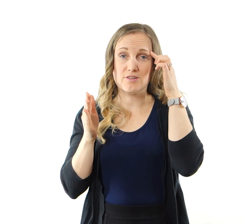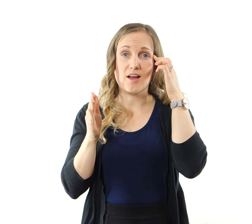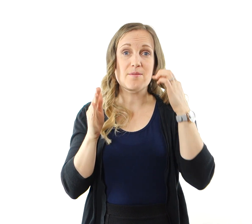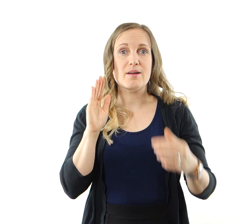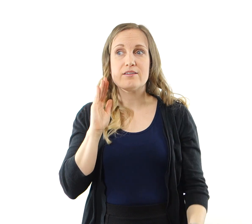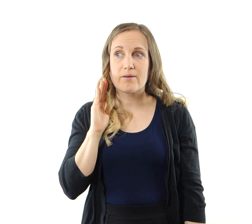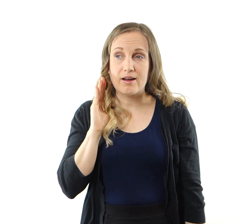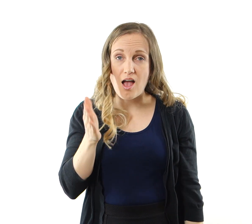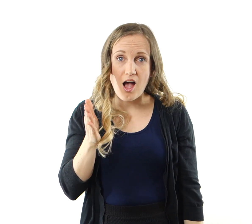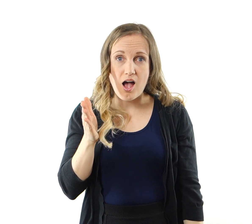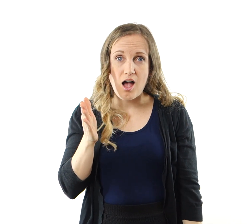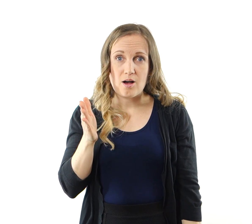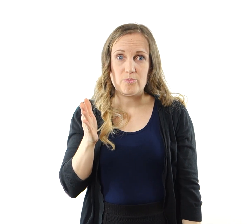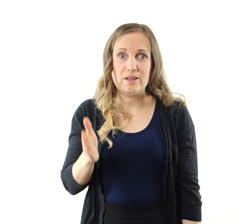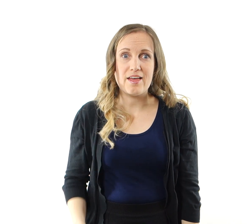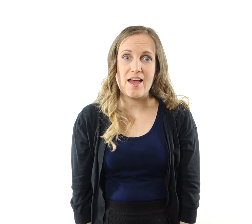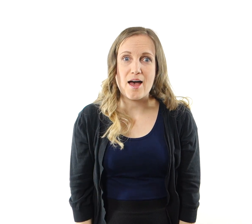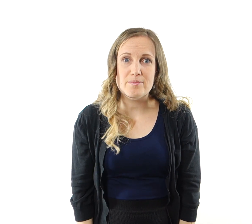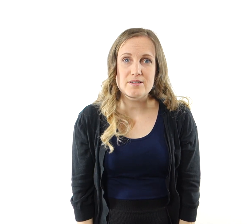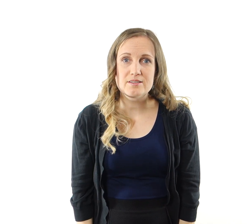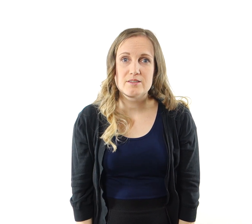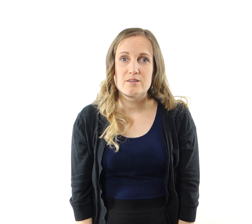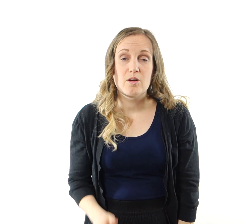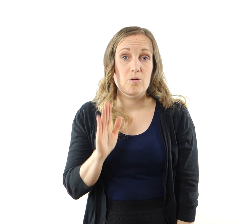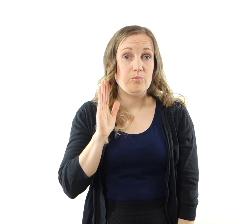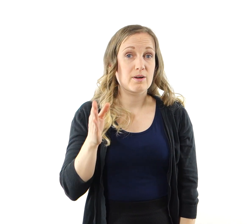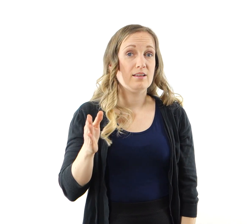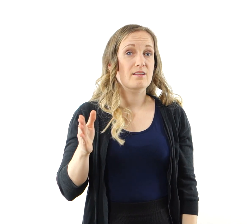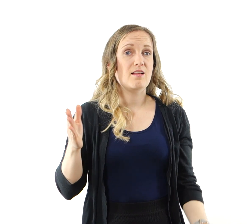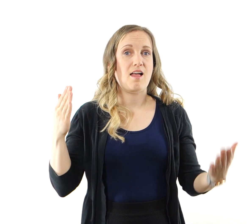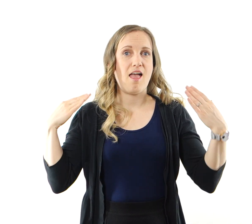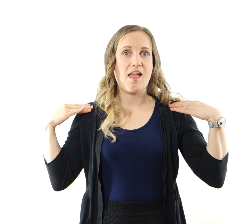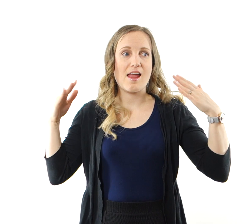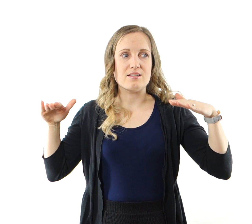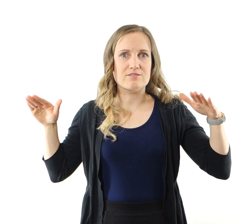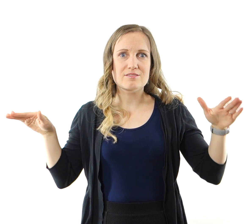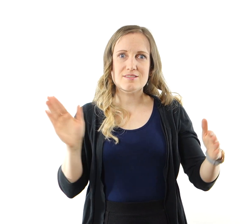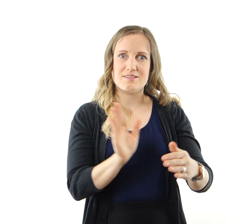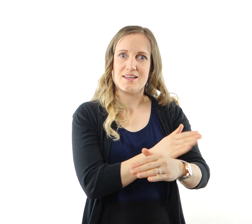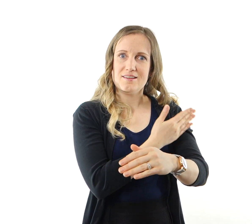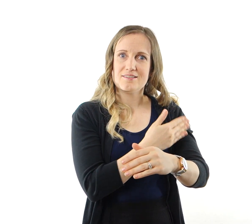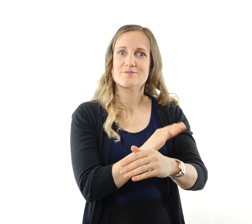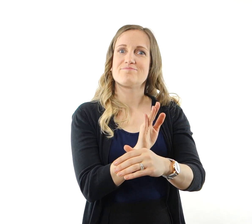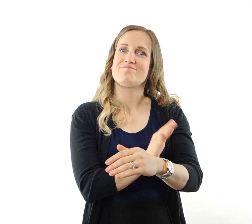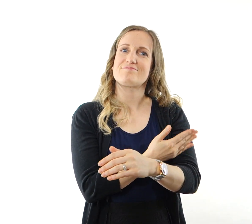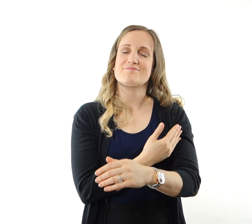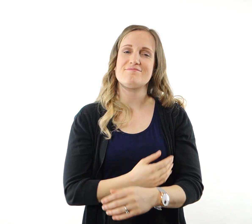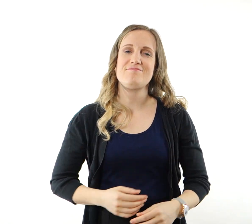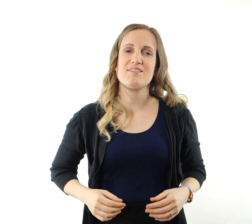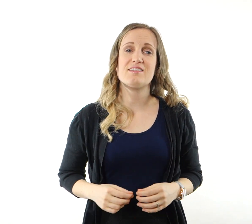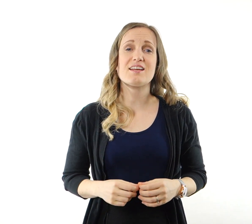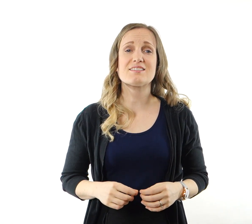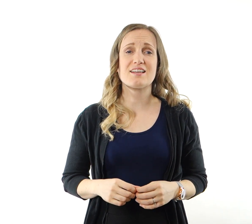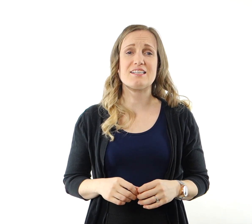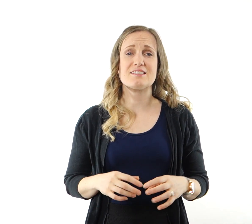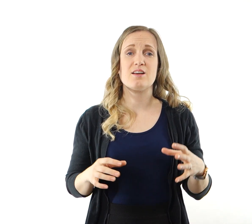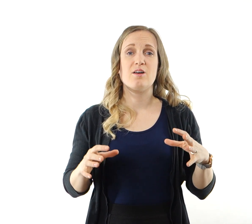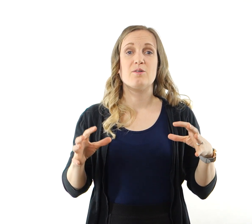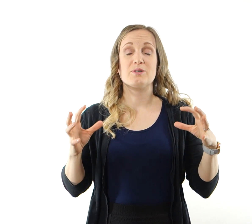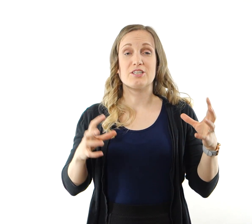up and you're going, will that happen? Will angels sing? The next line is, will earth